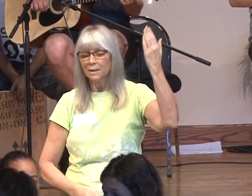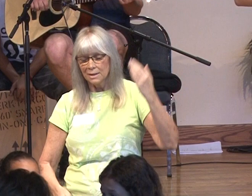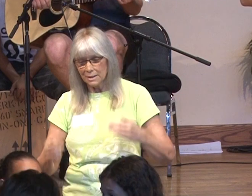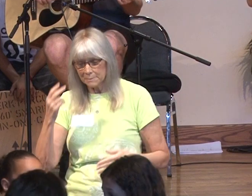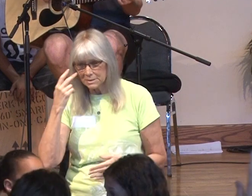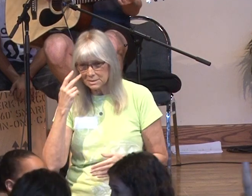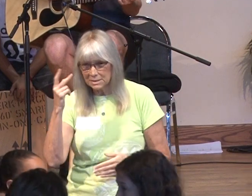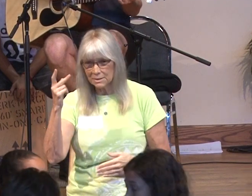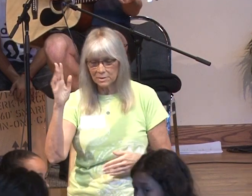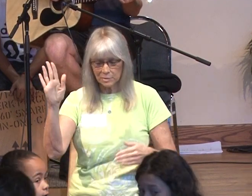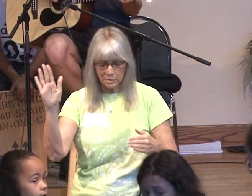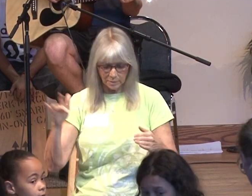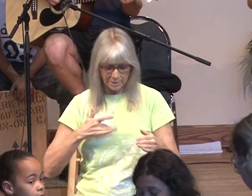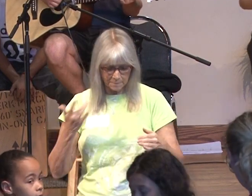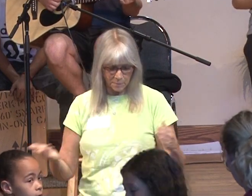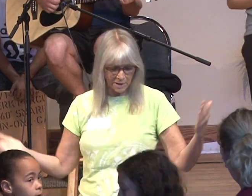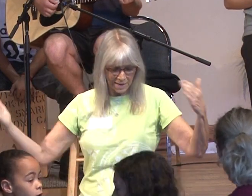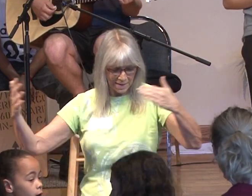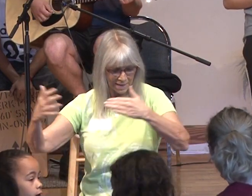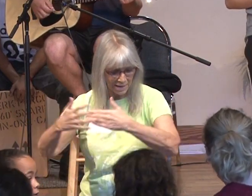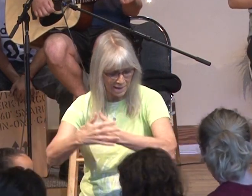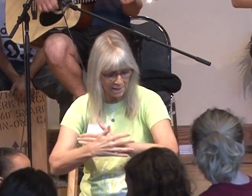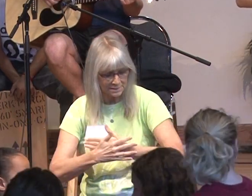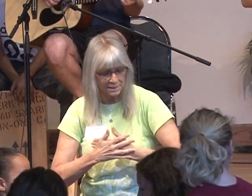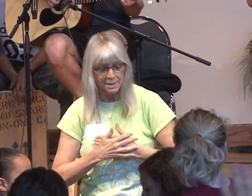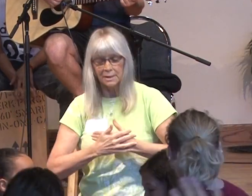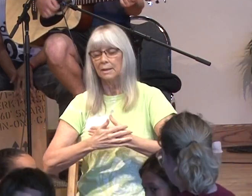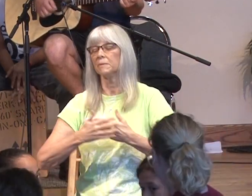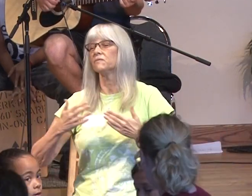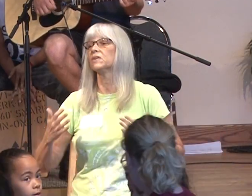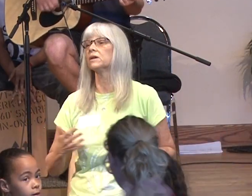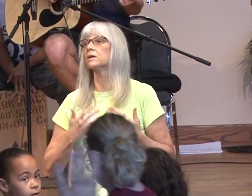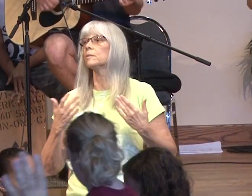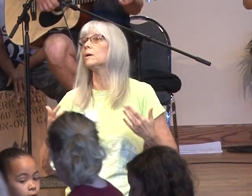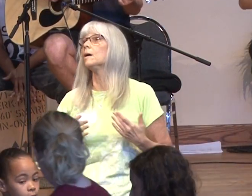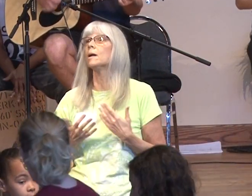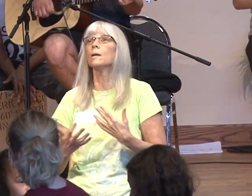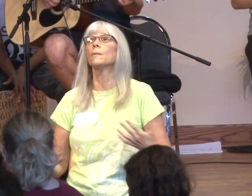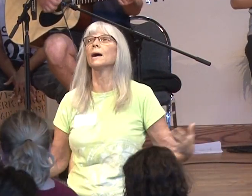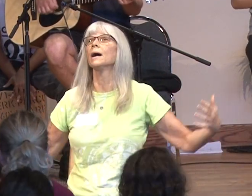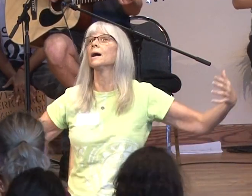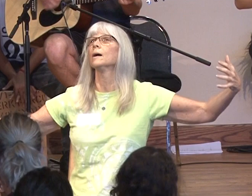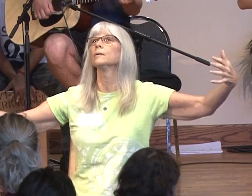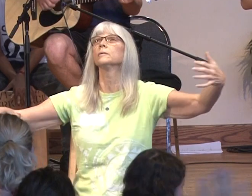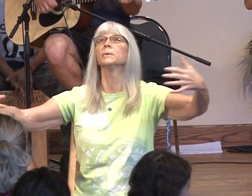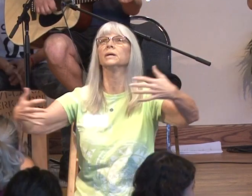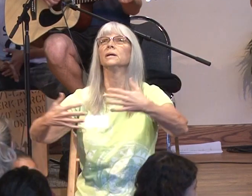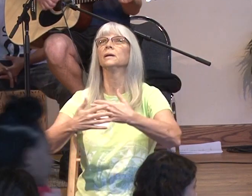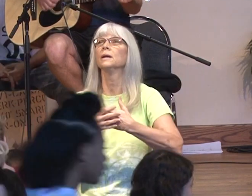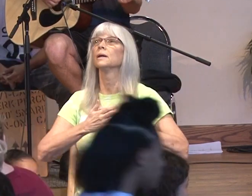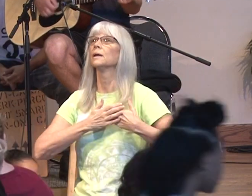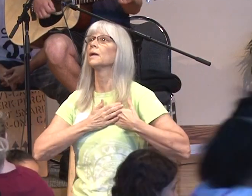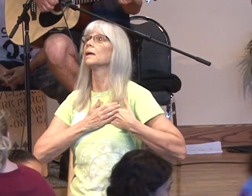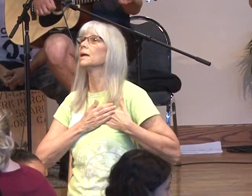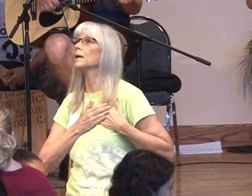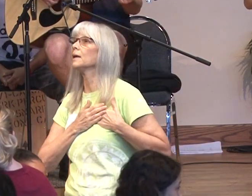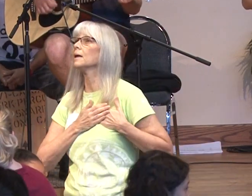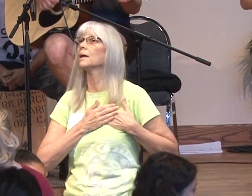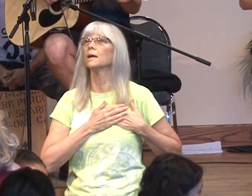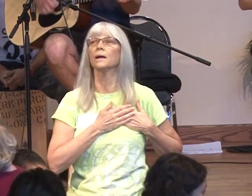eyes. Let me feel your embrace. Let me feel you all around me.